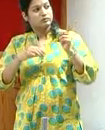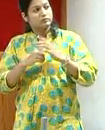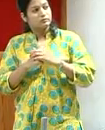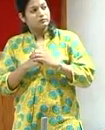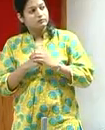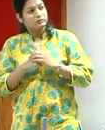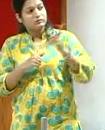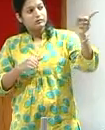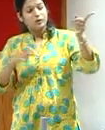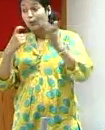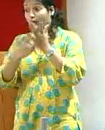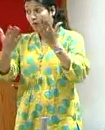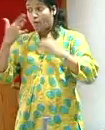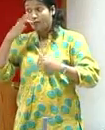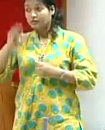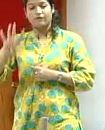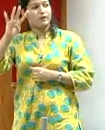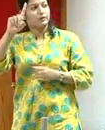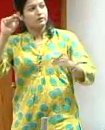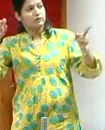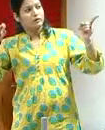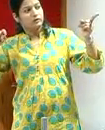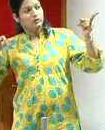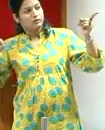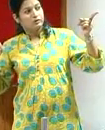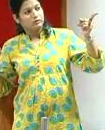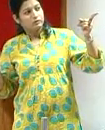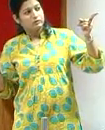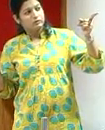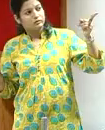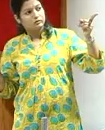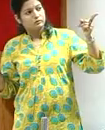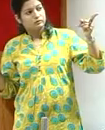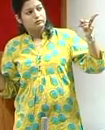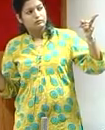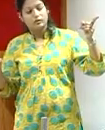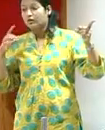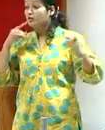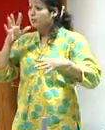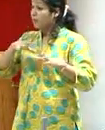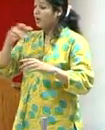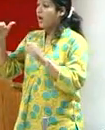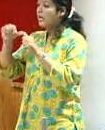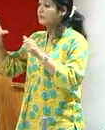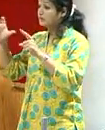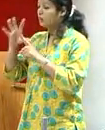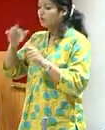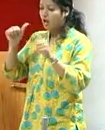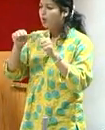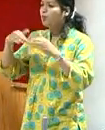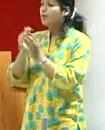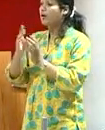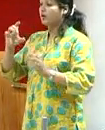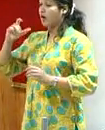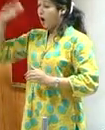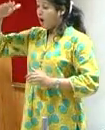And the railways were so unhappy with this outcome that they actually changed their lawyer. And